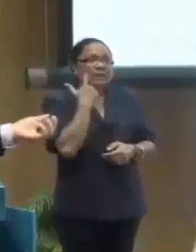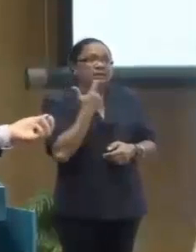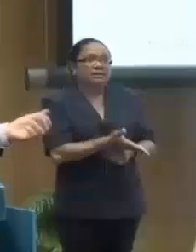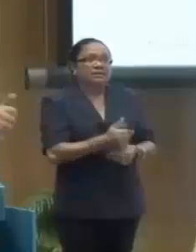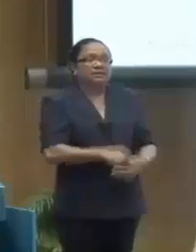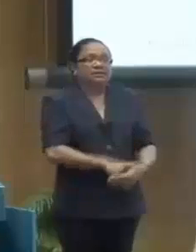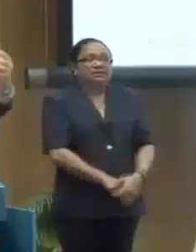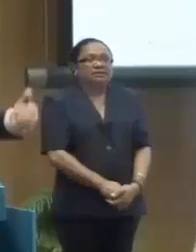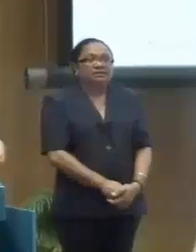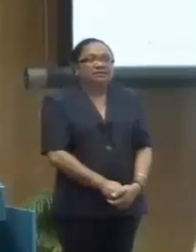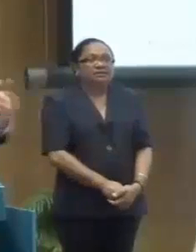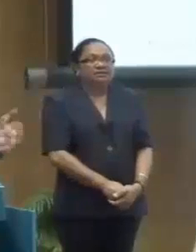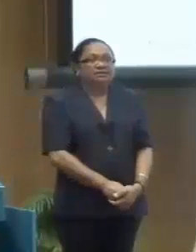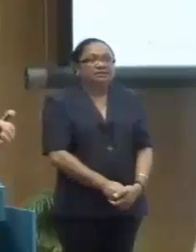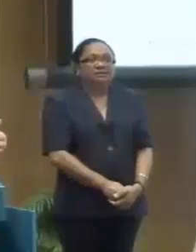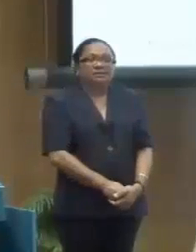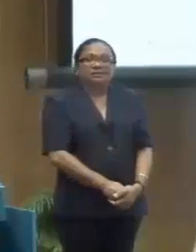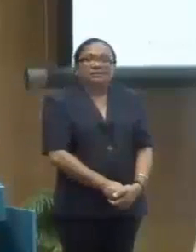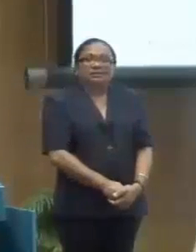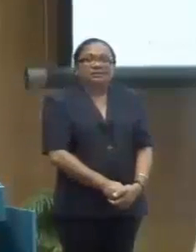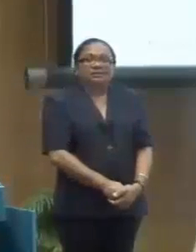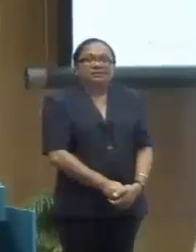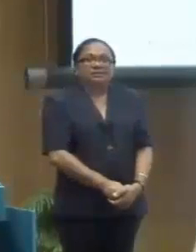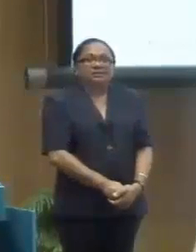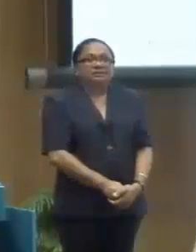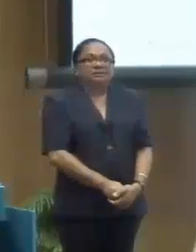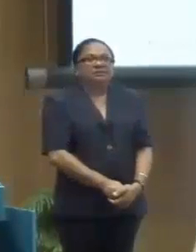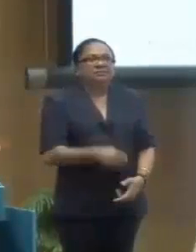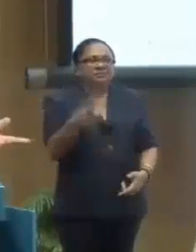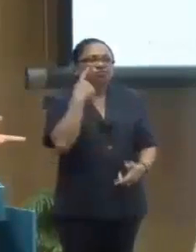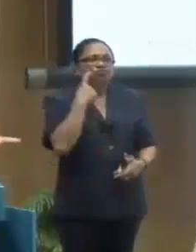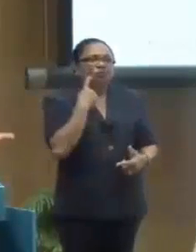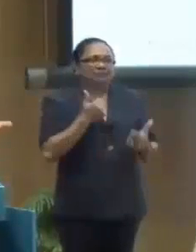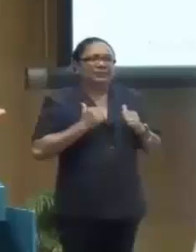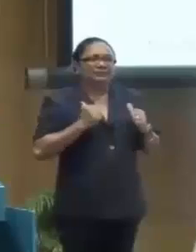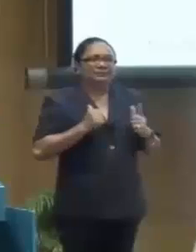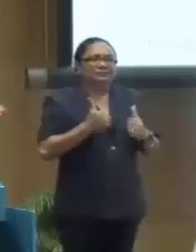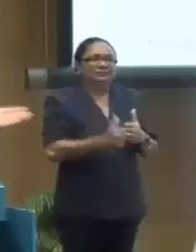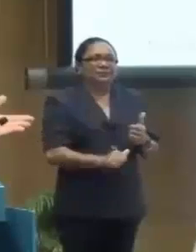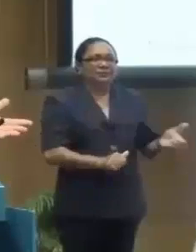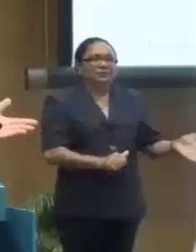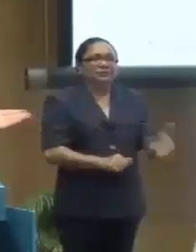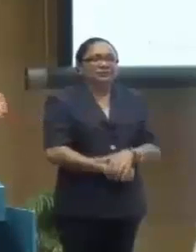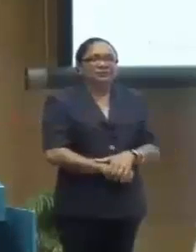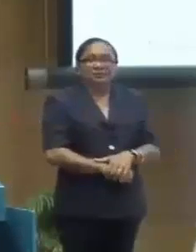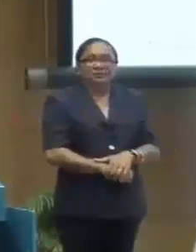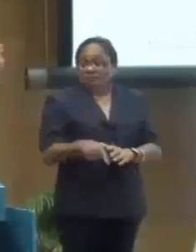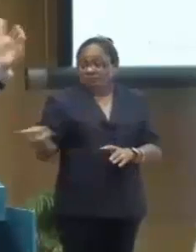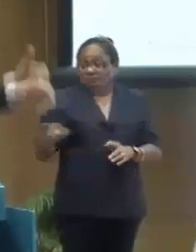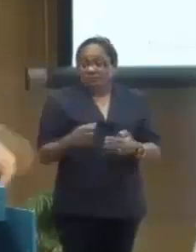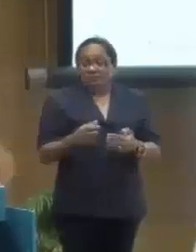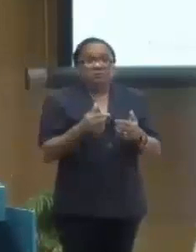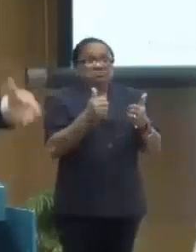to start putting things, to start getting their feet wet. And it's just a good time to come together,